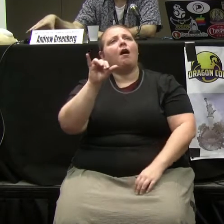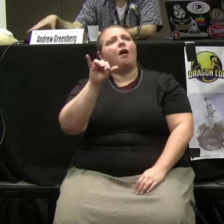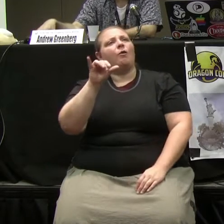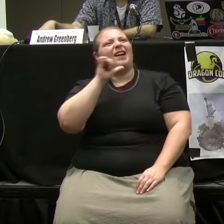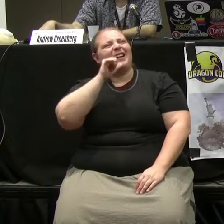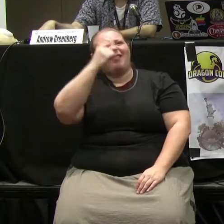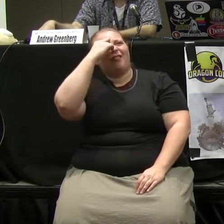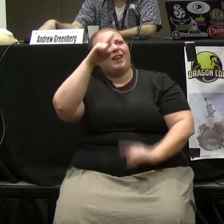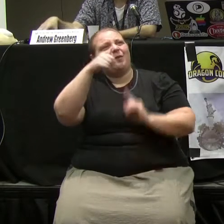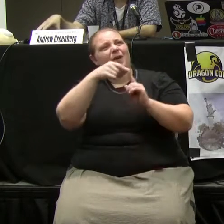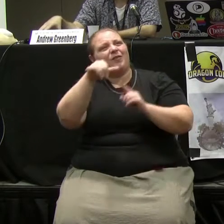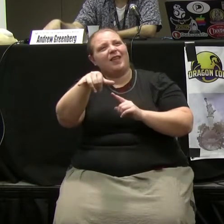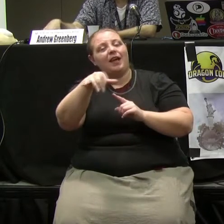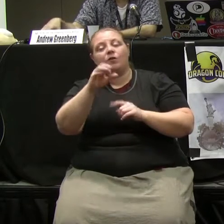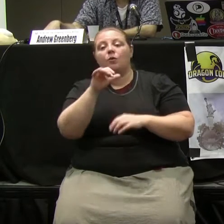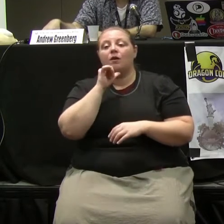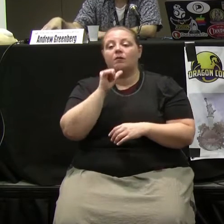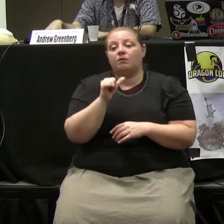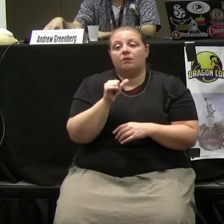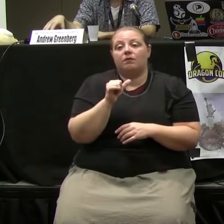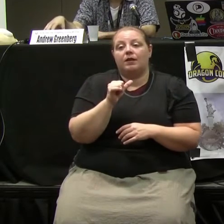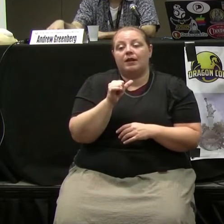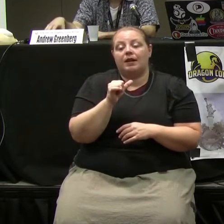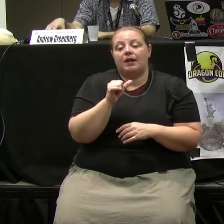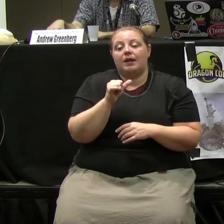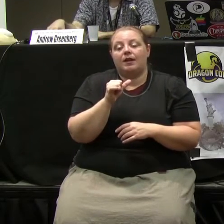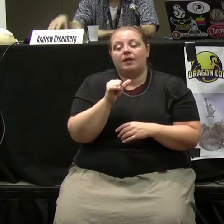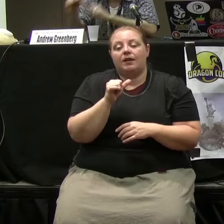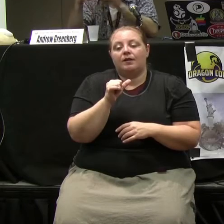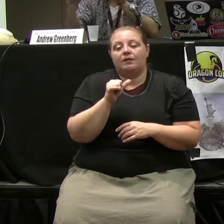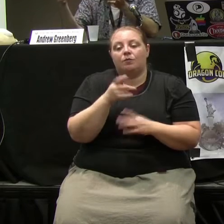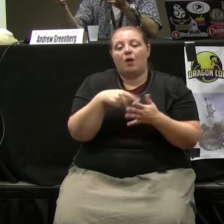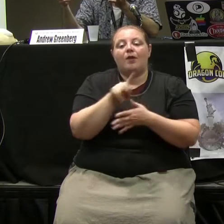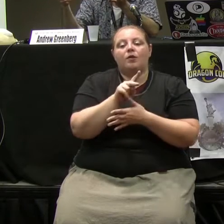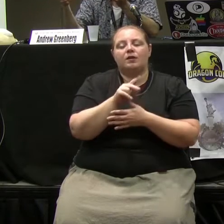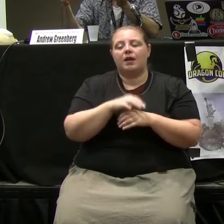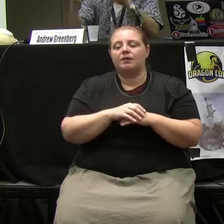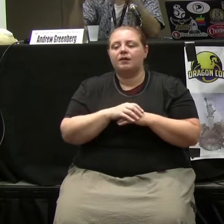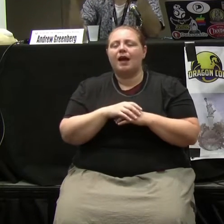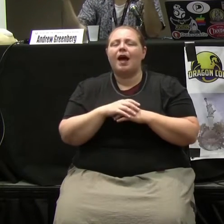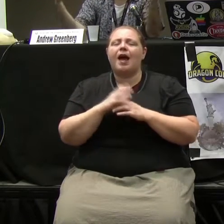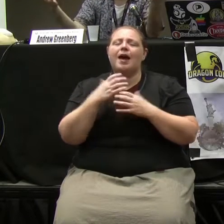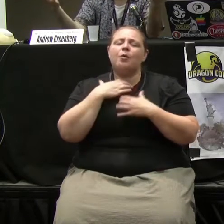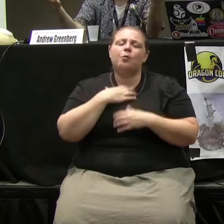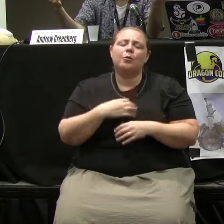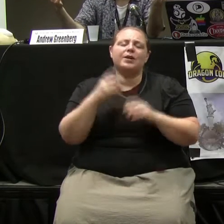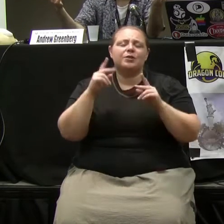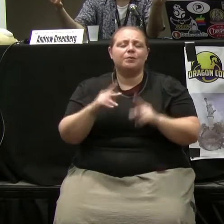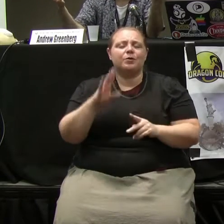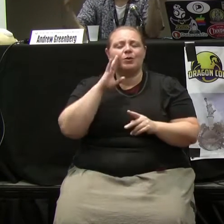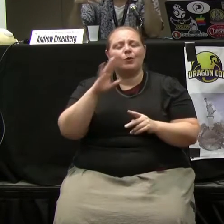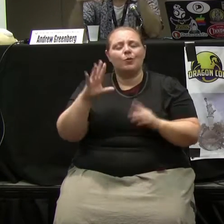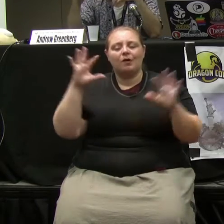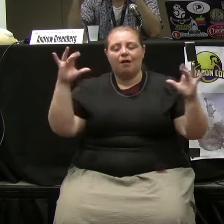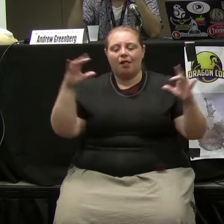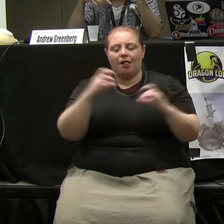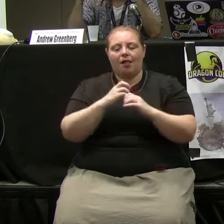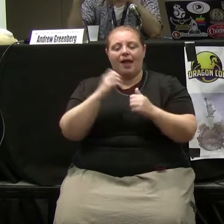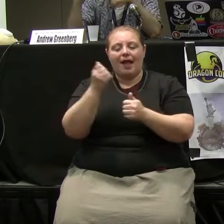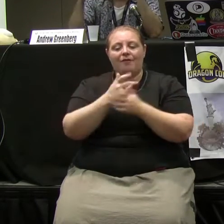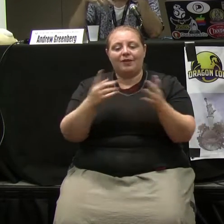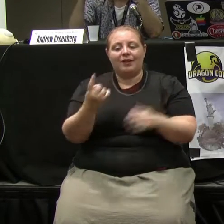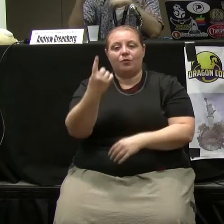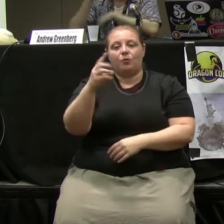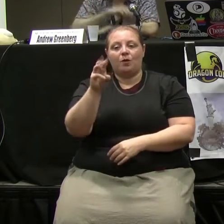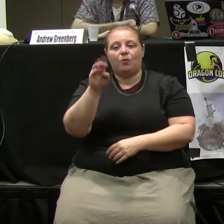prioritized or hadn't realized. So it can be a good thing to do. I just wish there was someone who aggregated all of these different regs that are out there to one website. You just